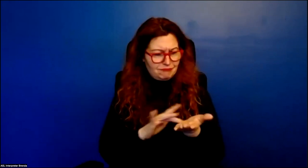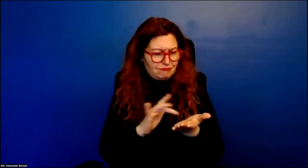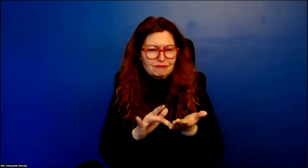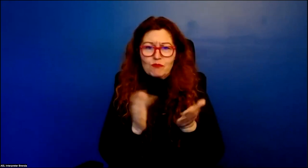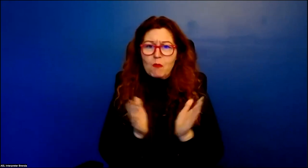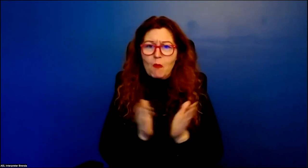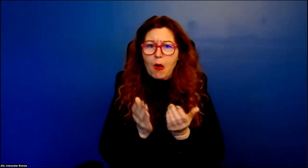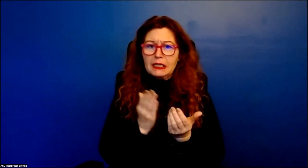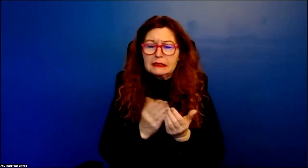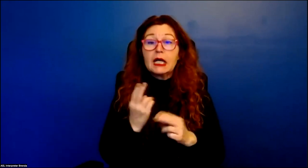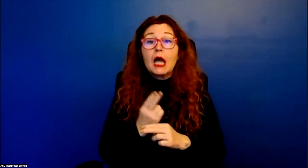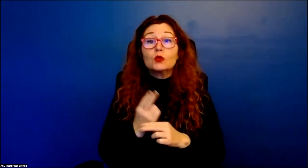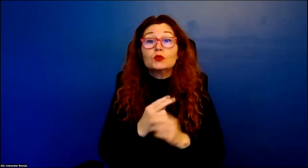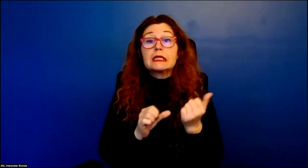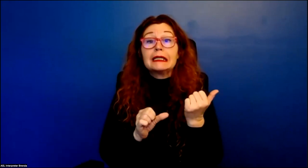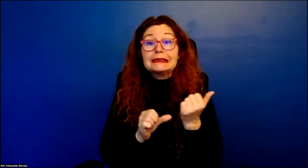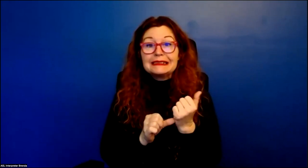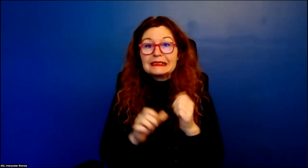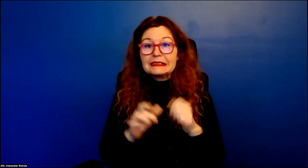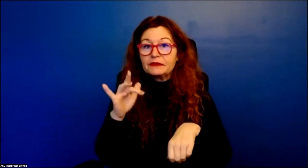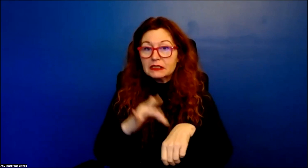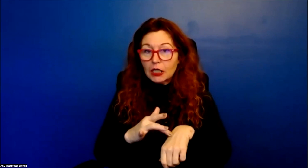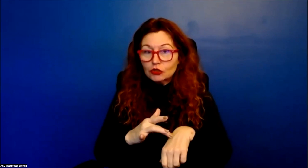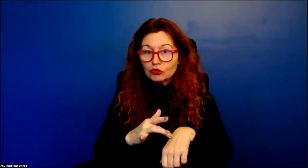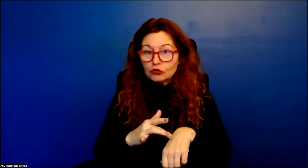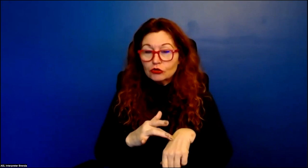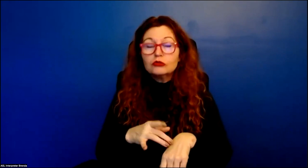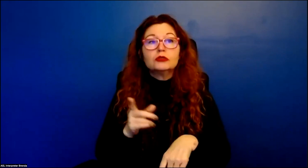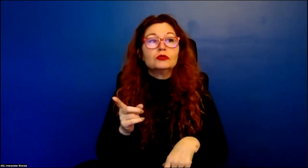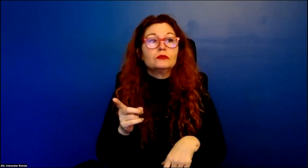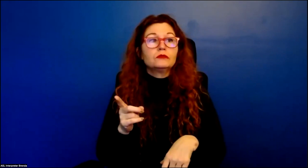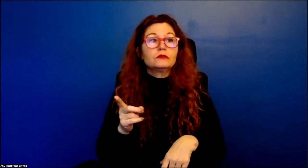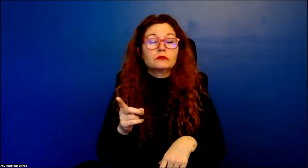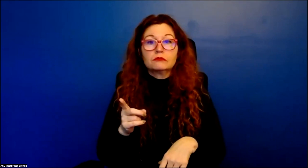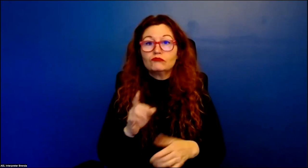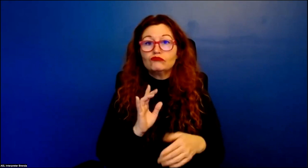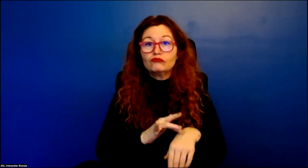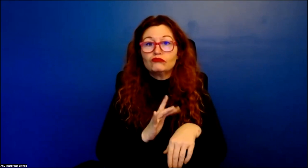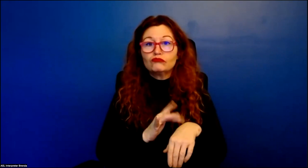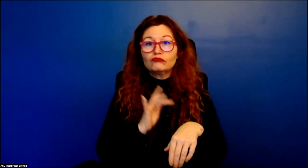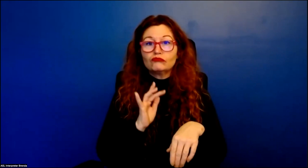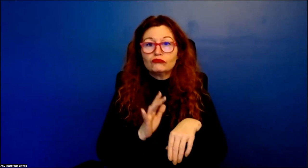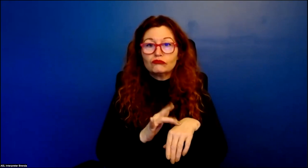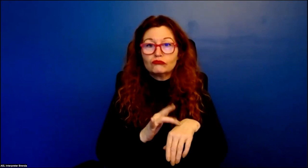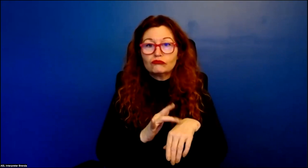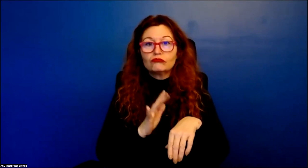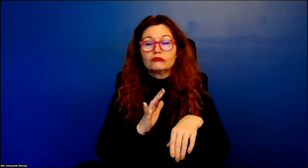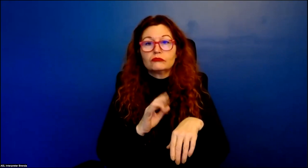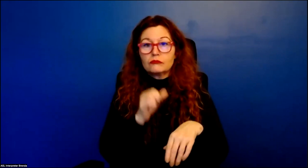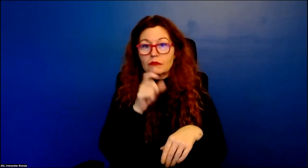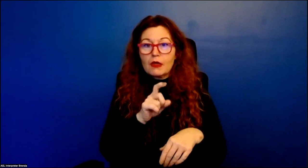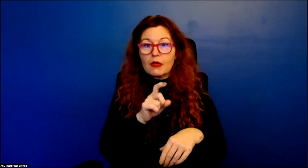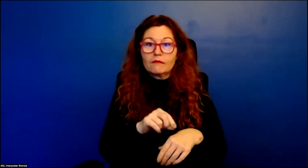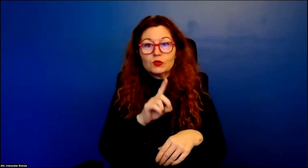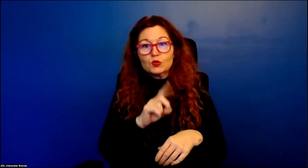accessibility feature, which allows me to use simple taps and an icon instead of having to do